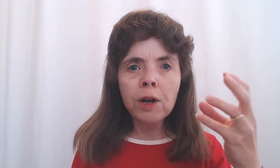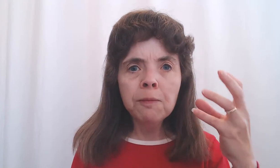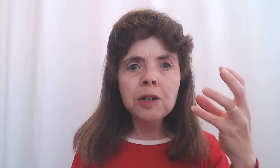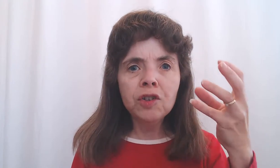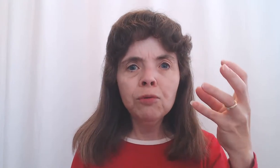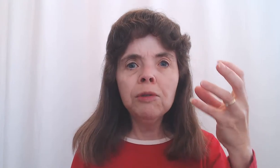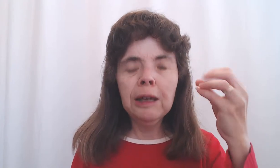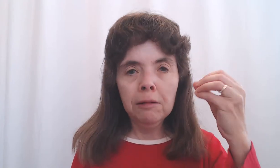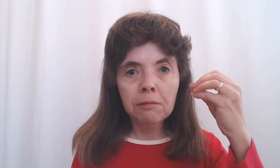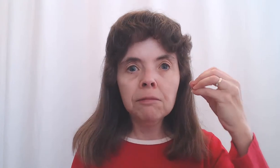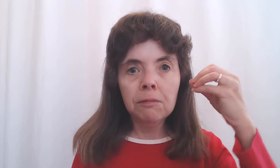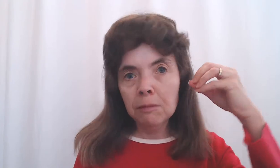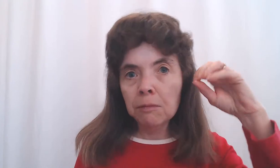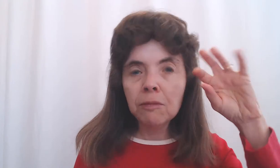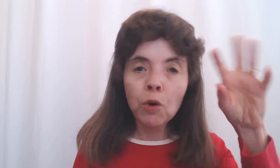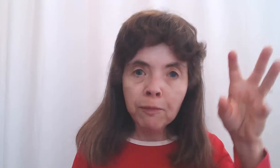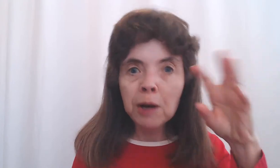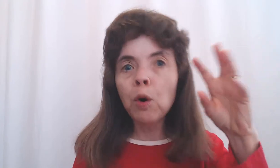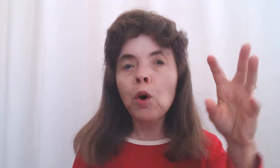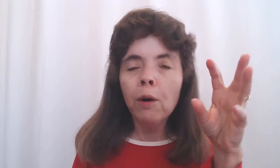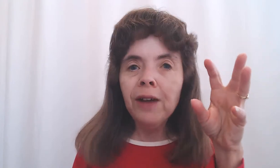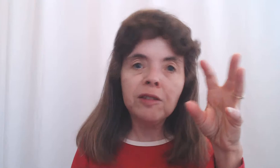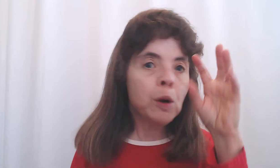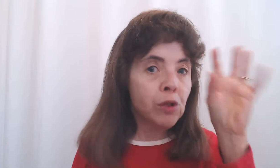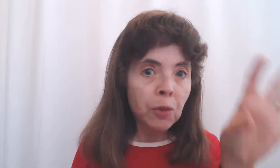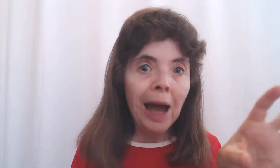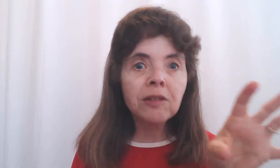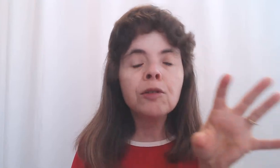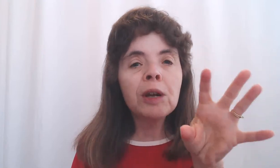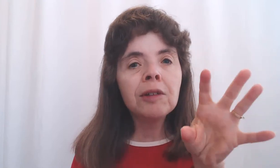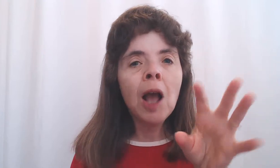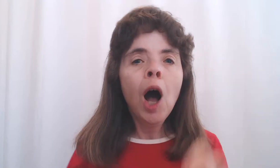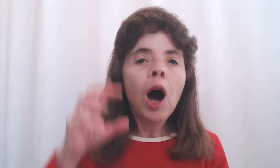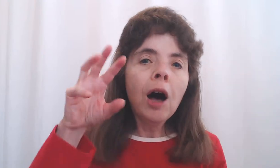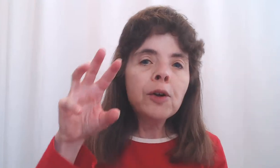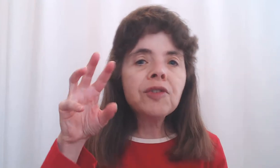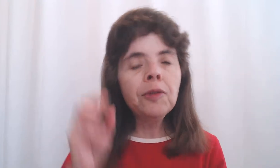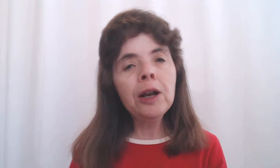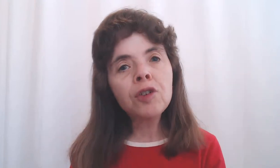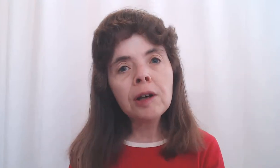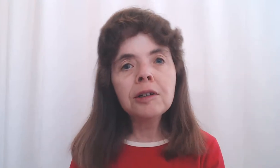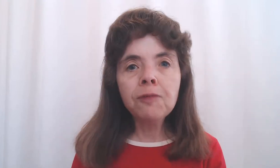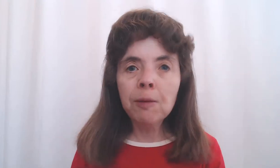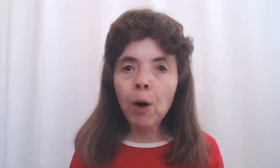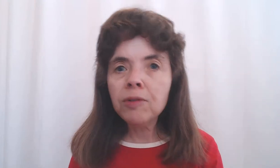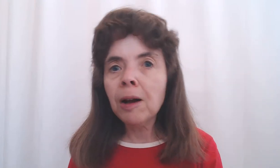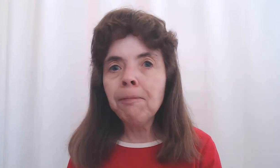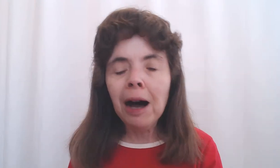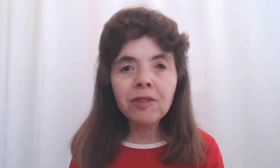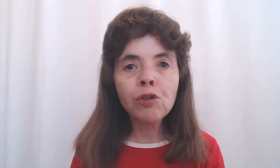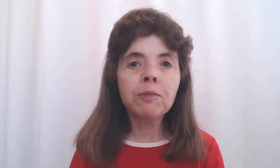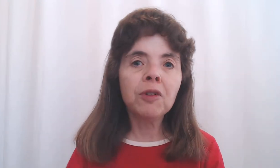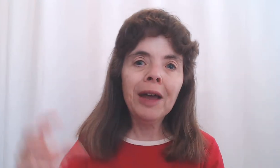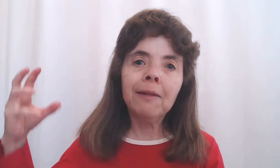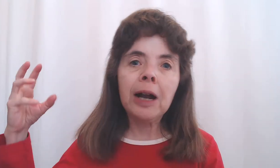committed to the sort of minimal or core facts approach, and that's the reason. Others, I think, are trying to defend Paul's apostleship. So they have a